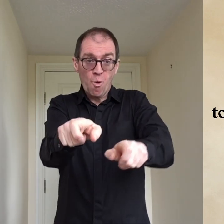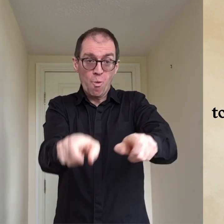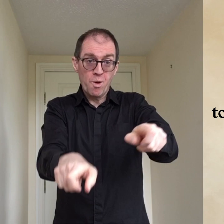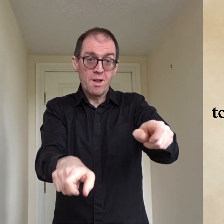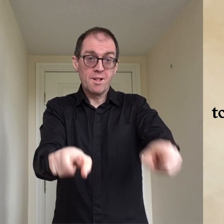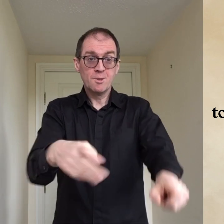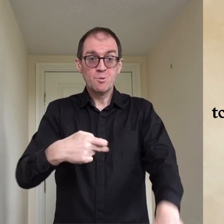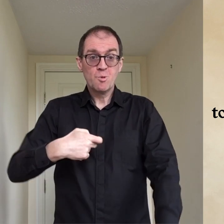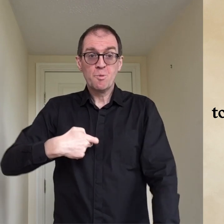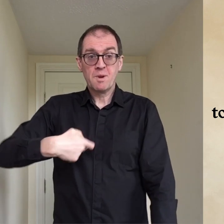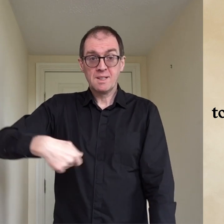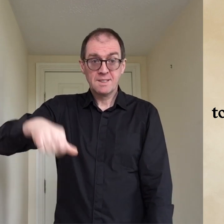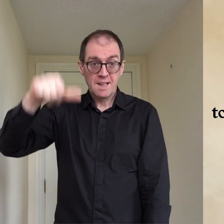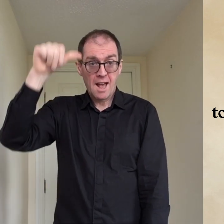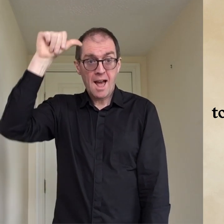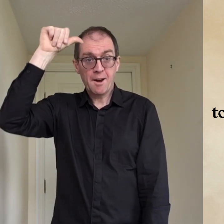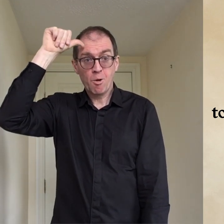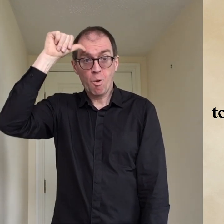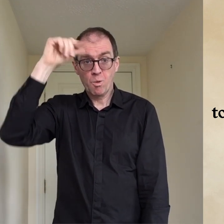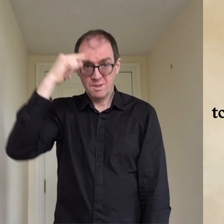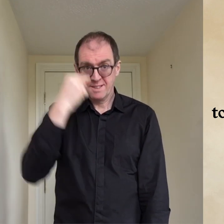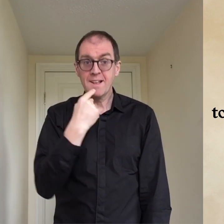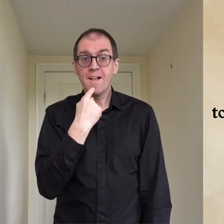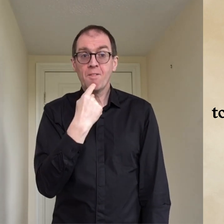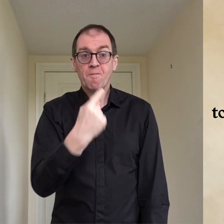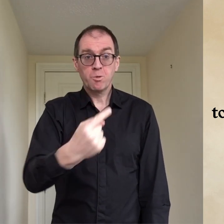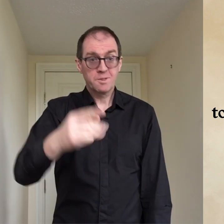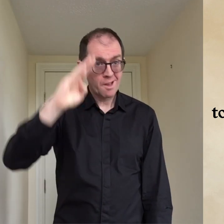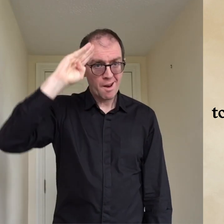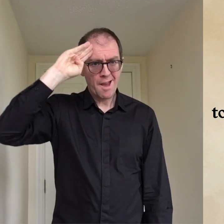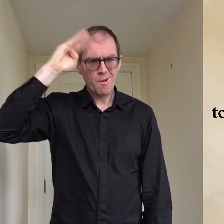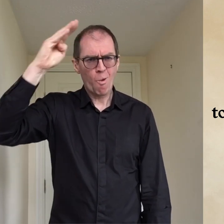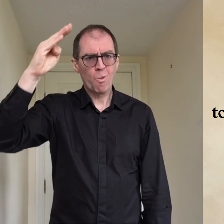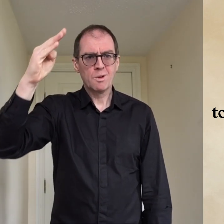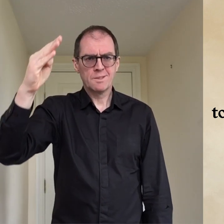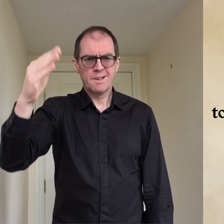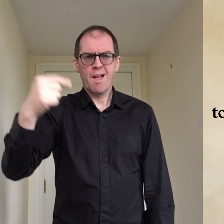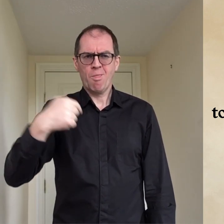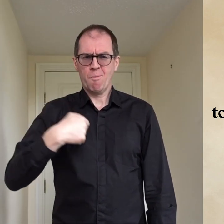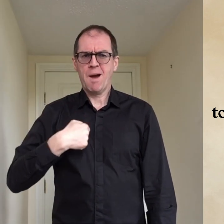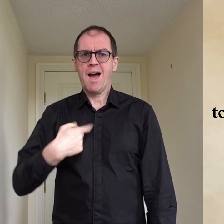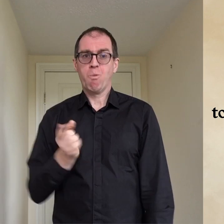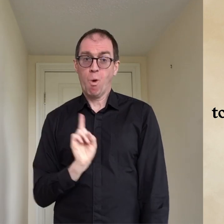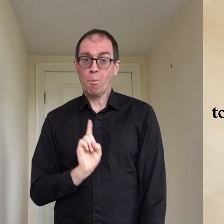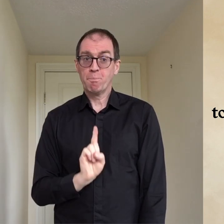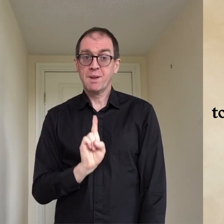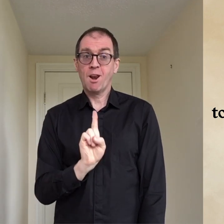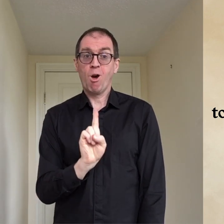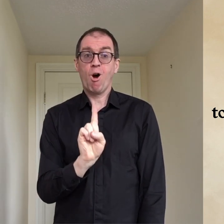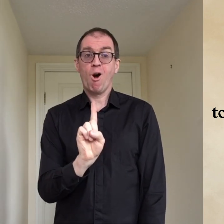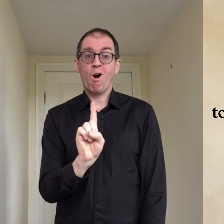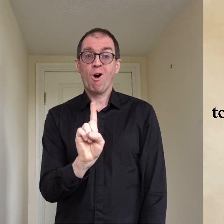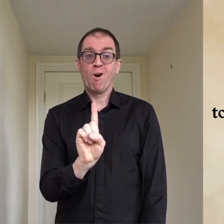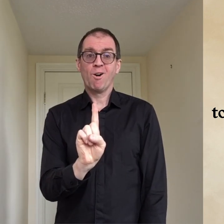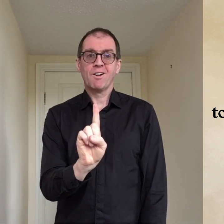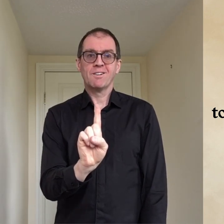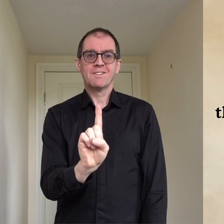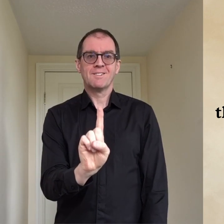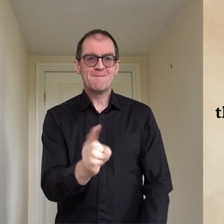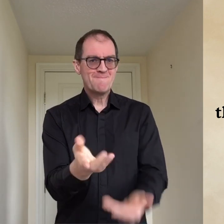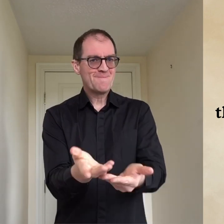So will you please say hello to the folks that I know? Tell them I won't be long.